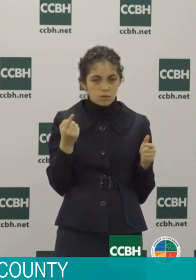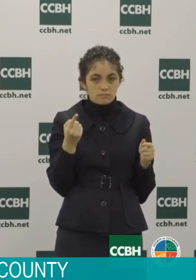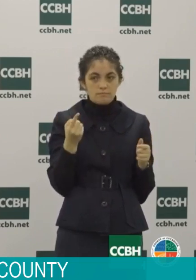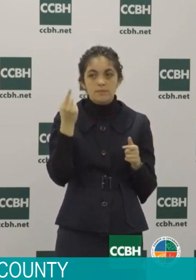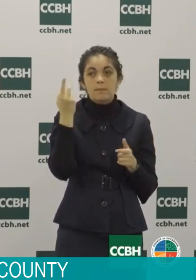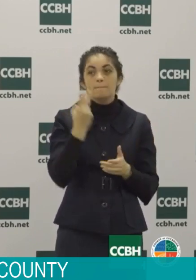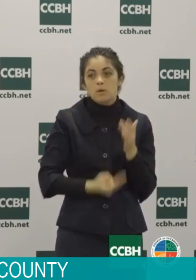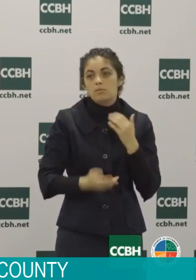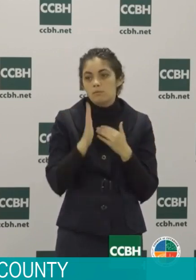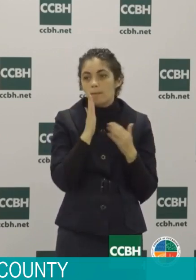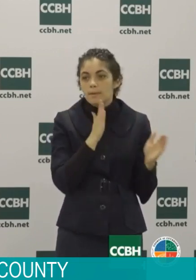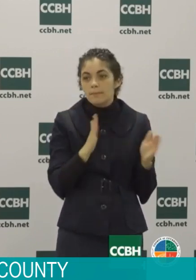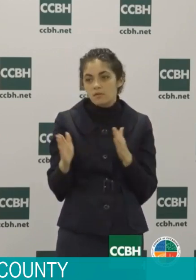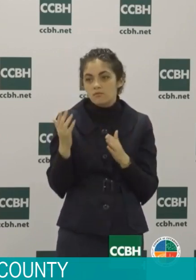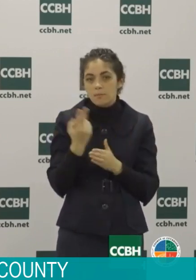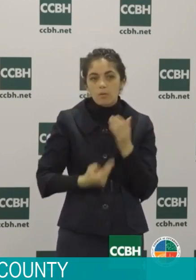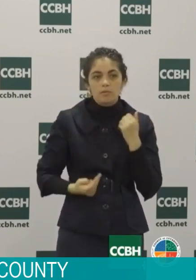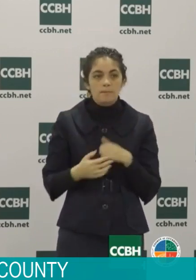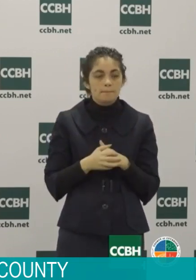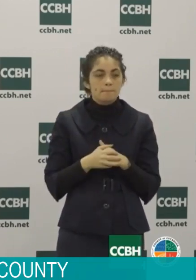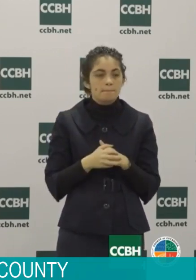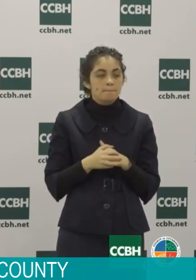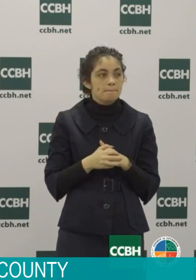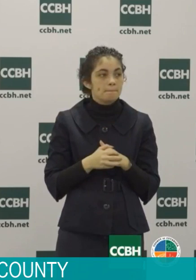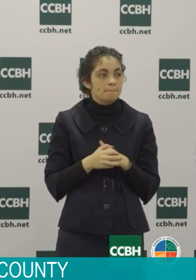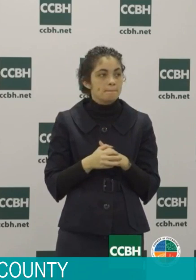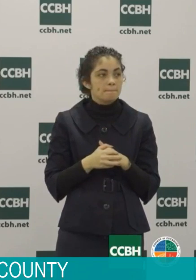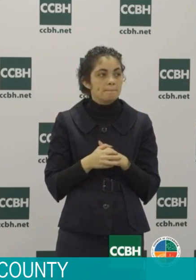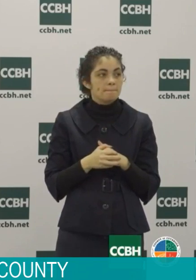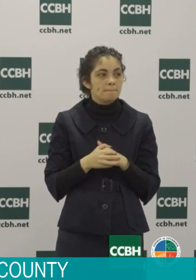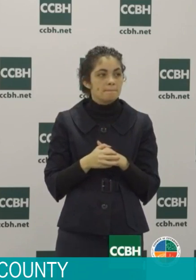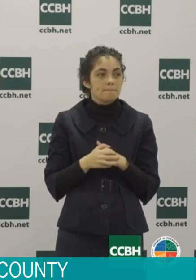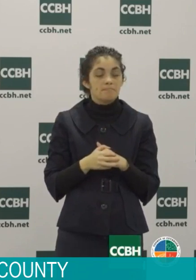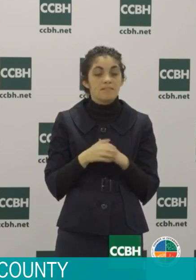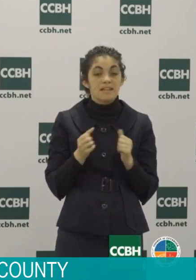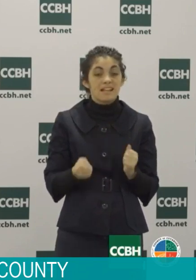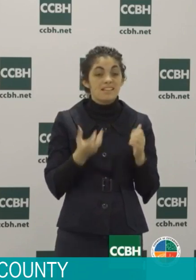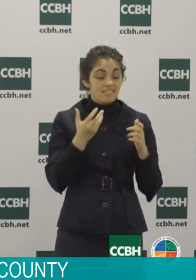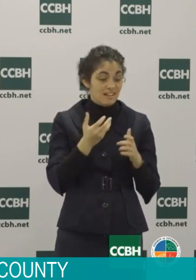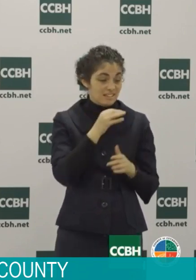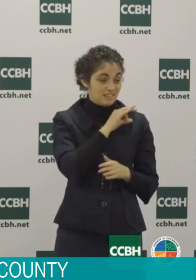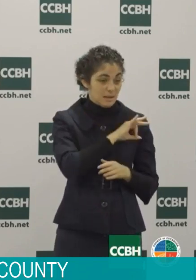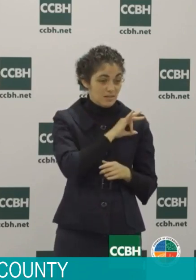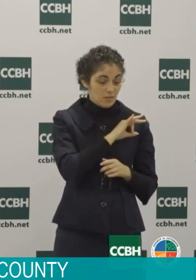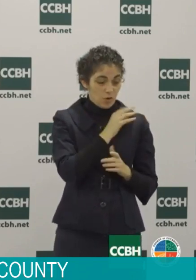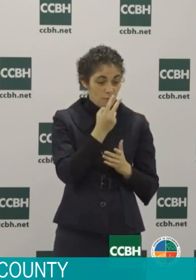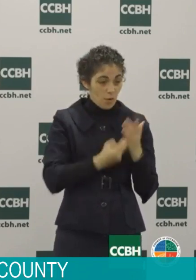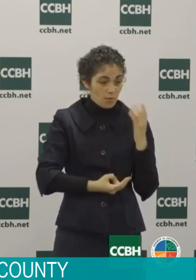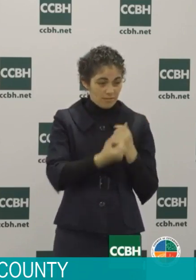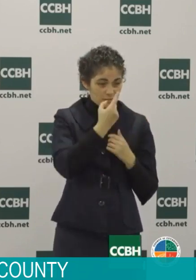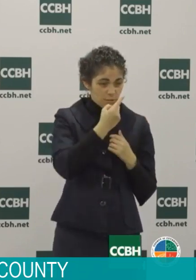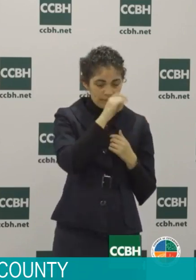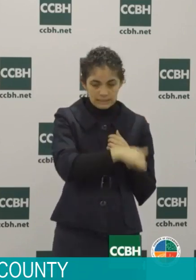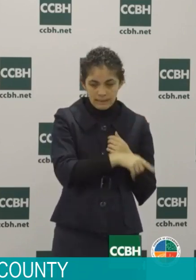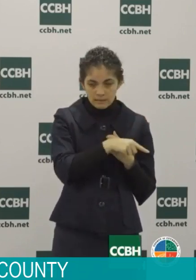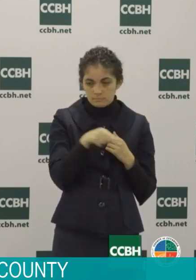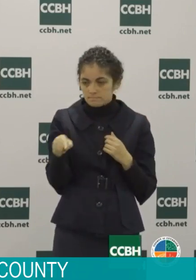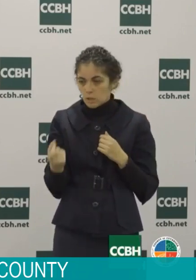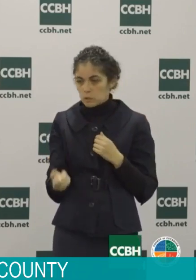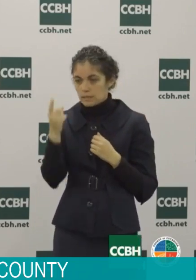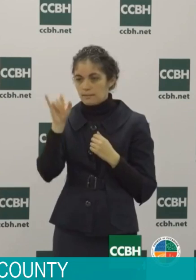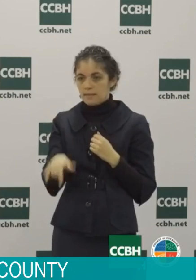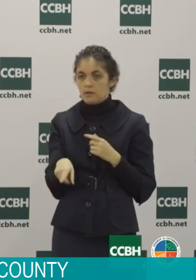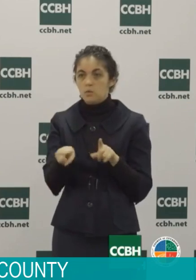both. I think that there is a lot of merit to understanding both models and how each of